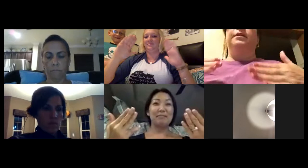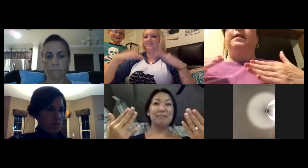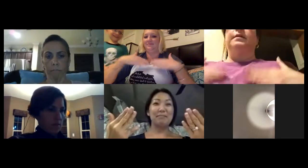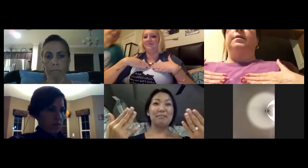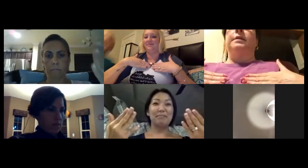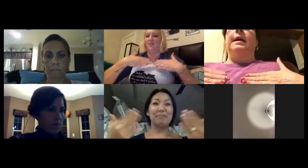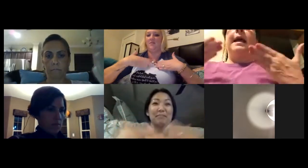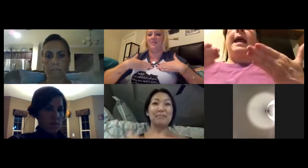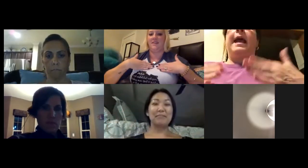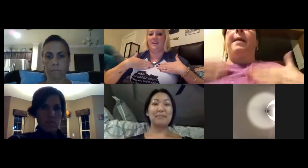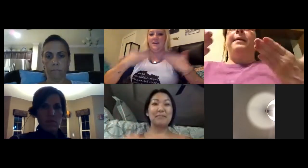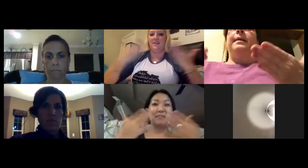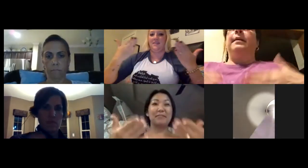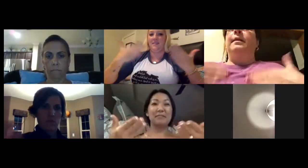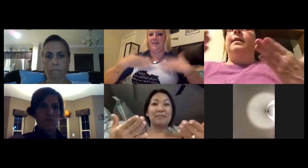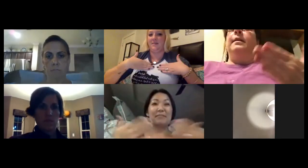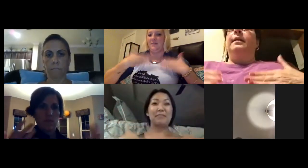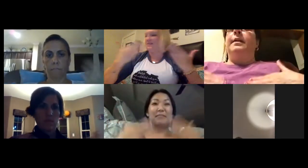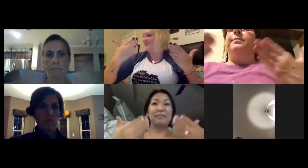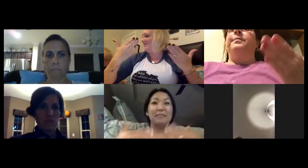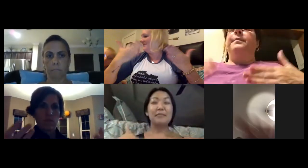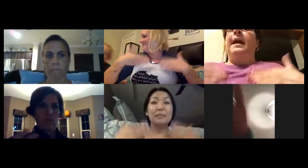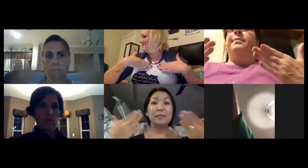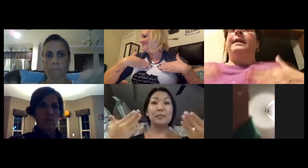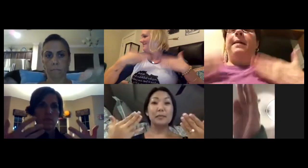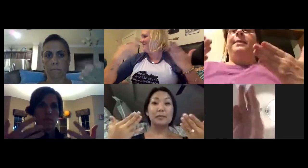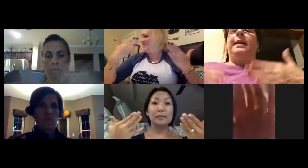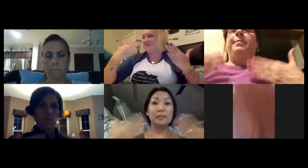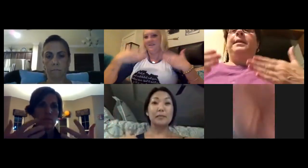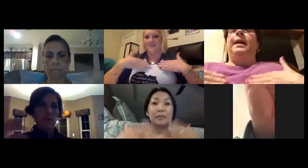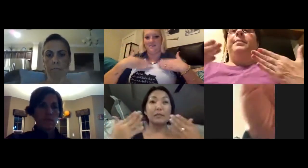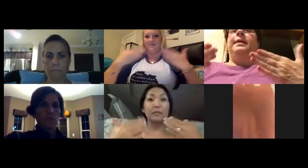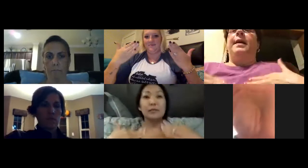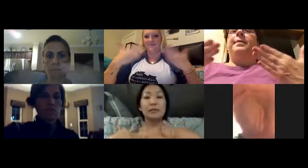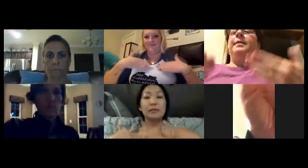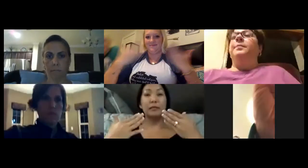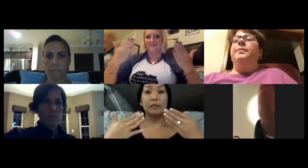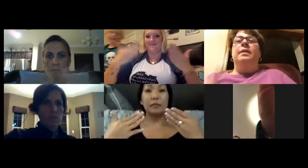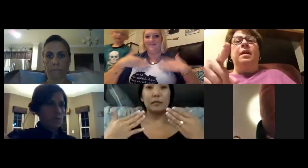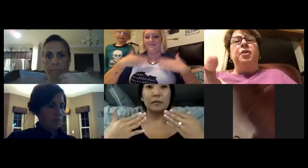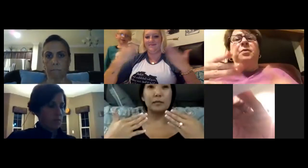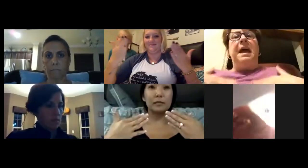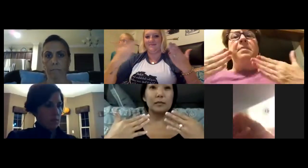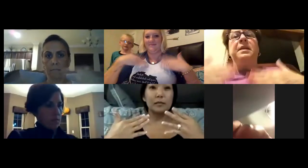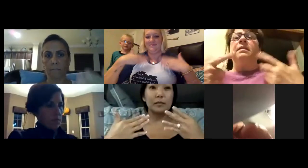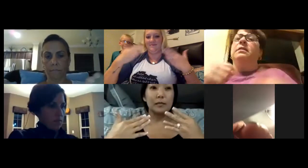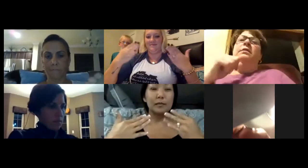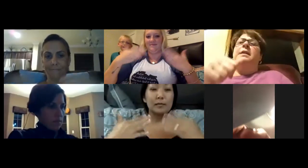So it's happy. Yep. Happy, happy, happy, happy, happy. Are you happy? Oh, I'm not.